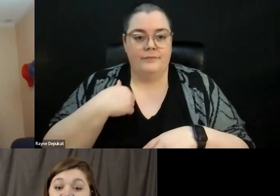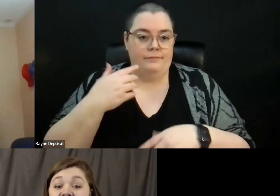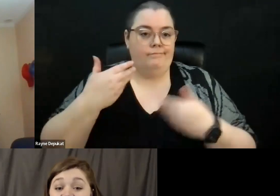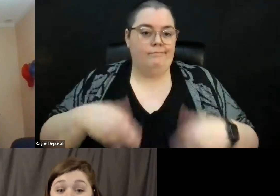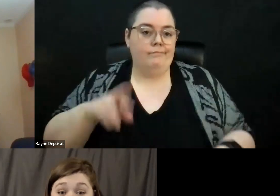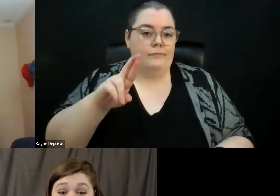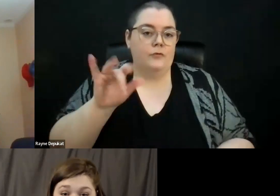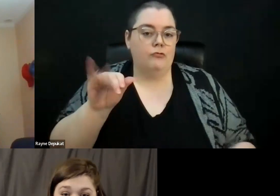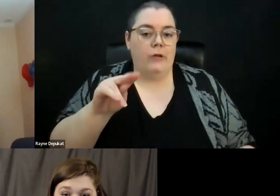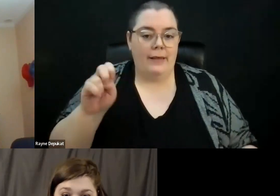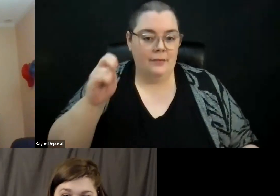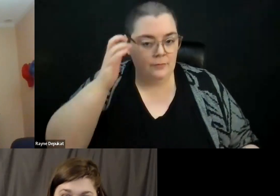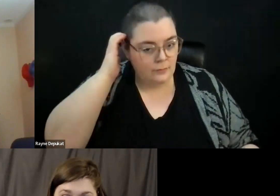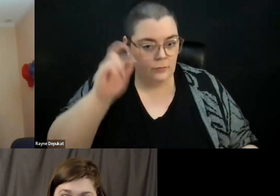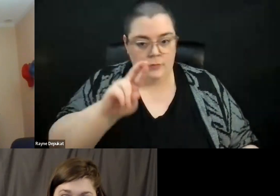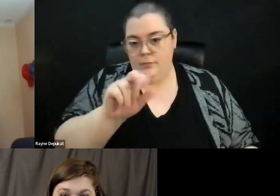Thank you.